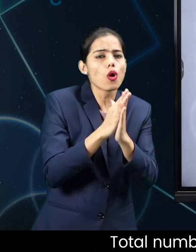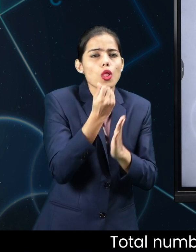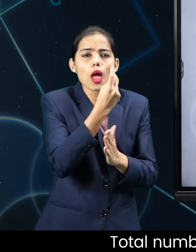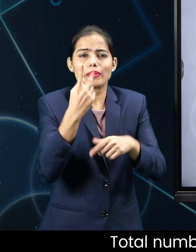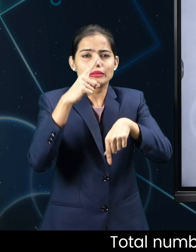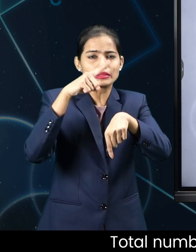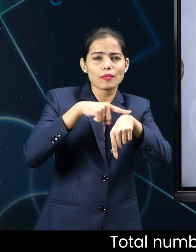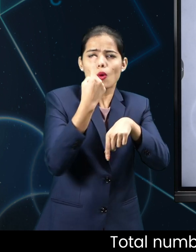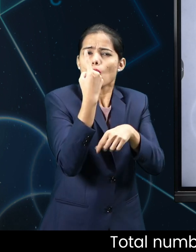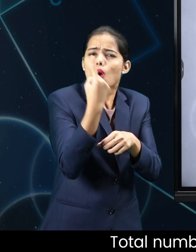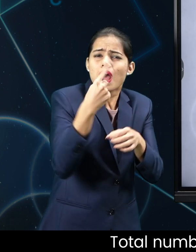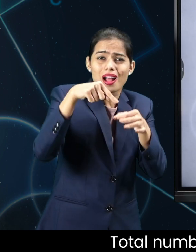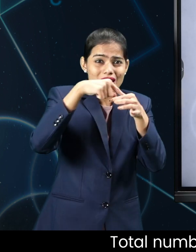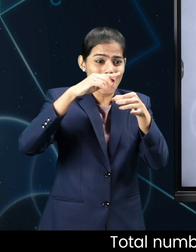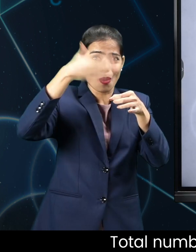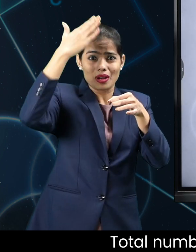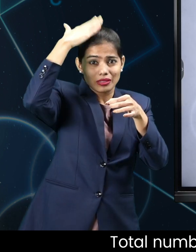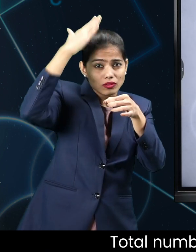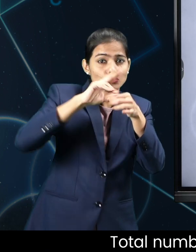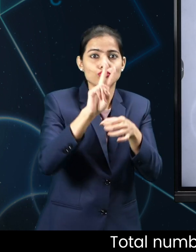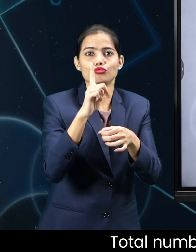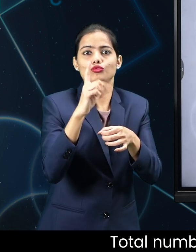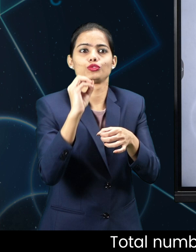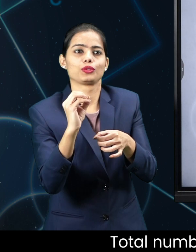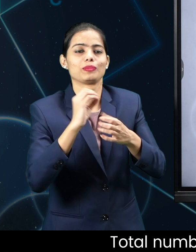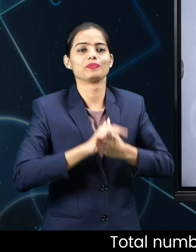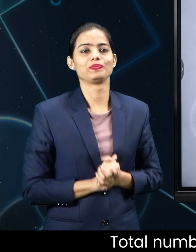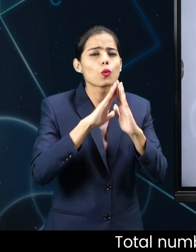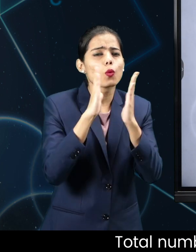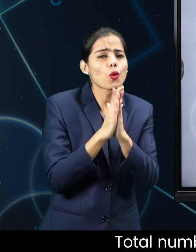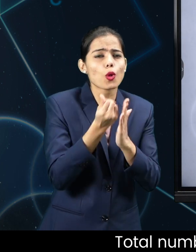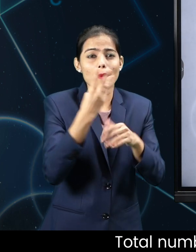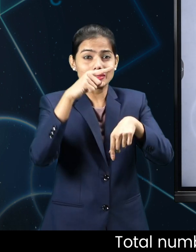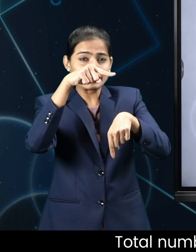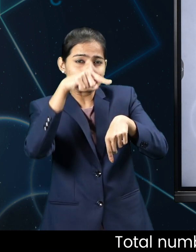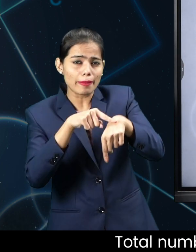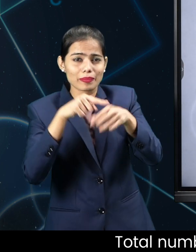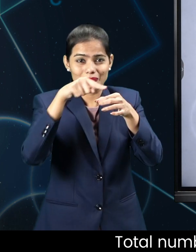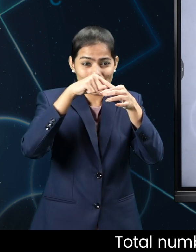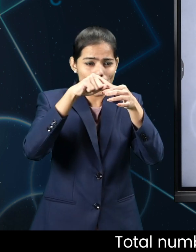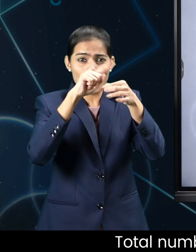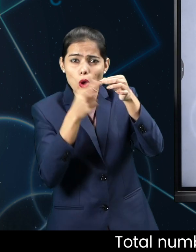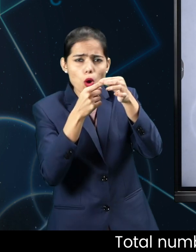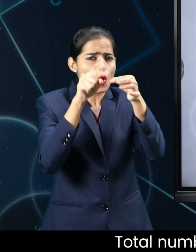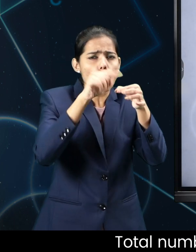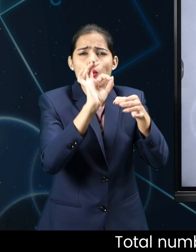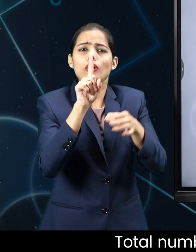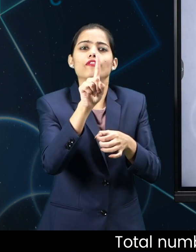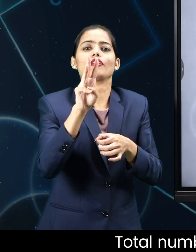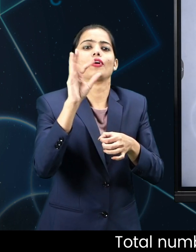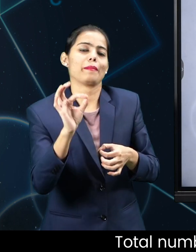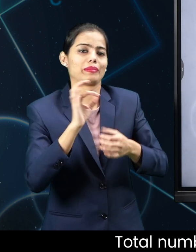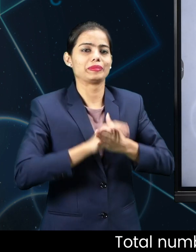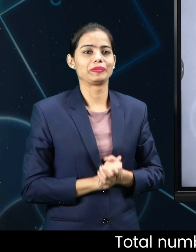total number of times 1 head turned up is equal to 270, total number of times no heads turned up is equal